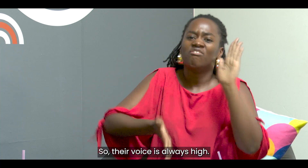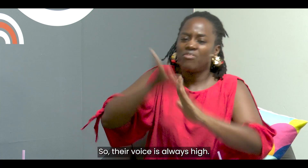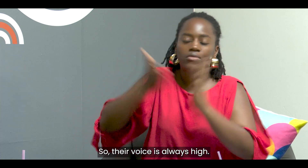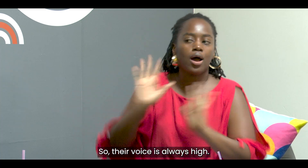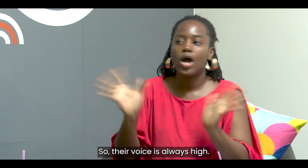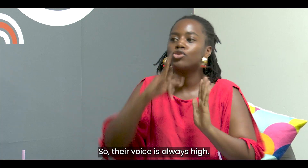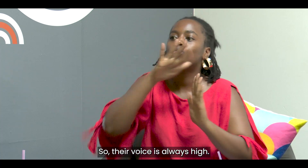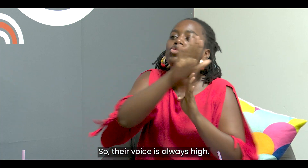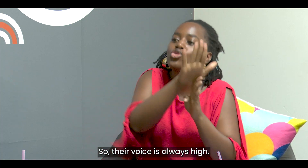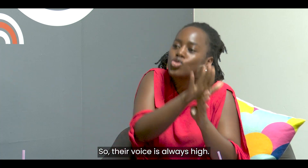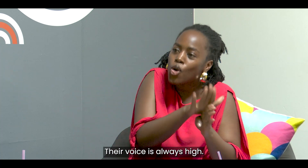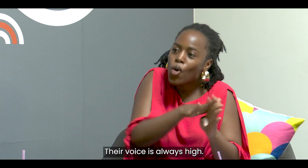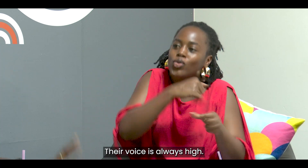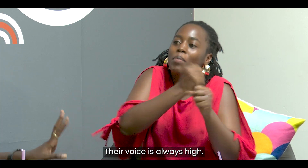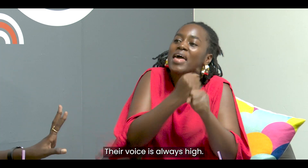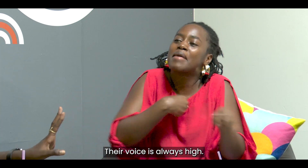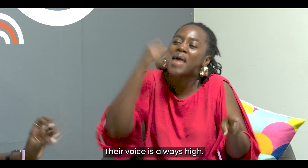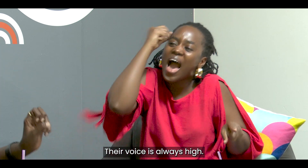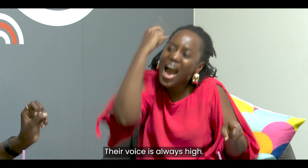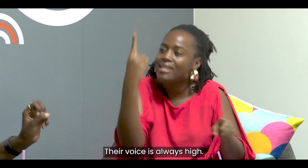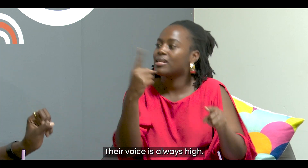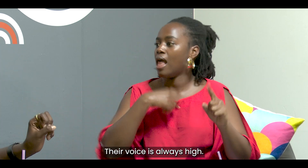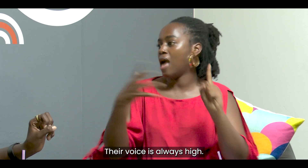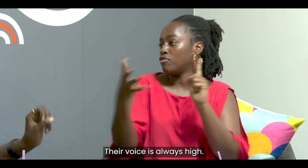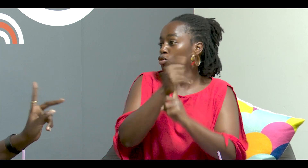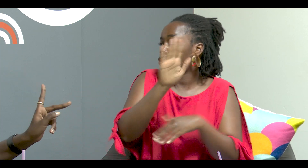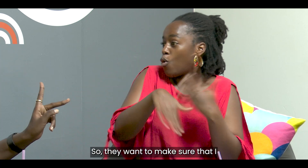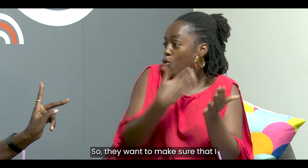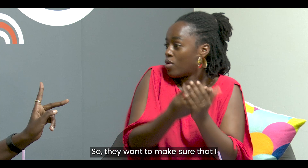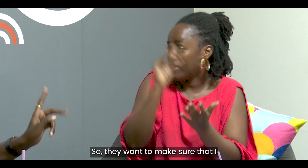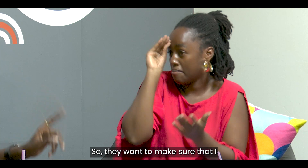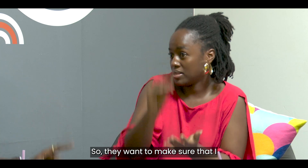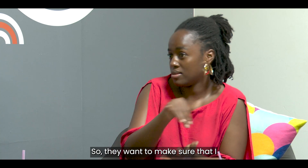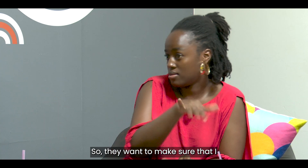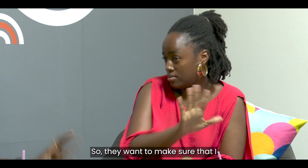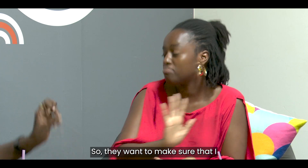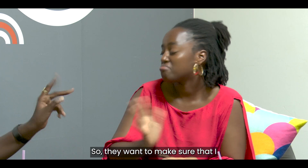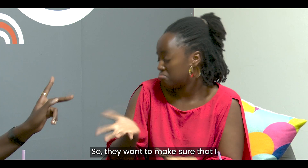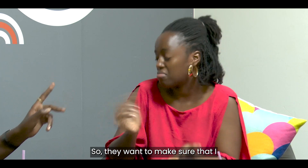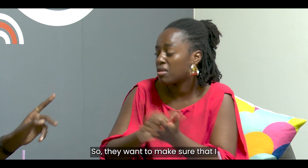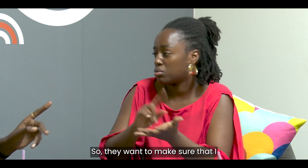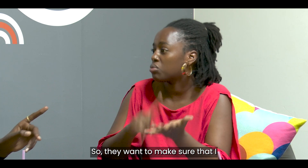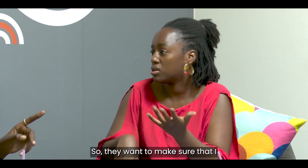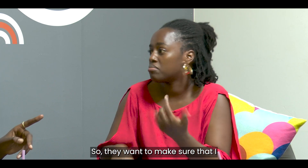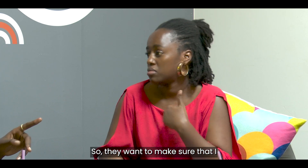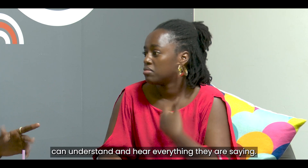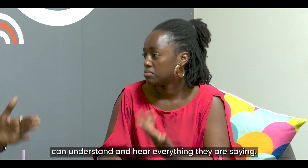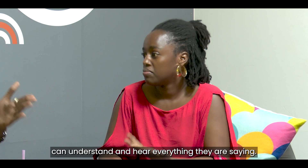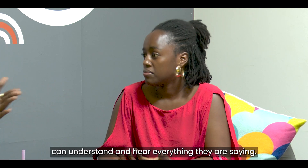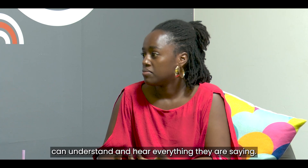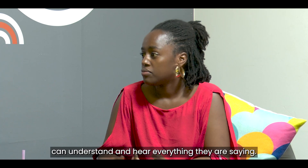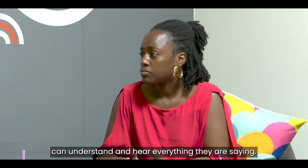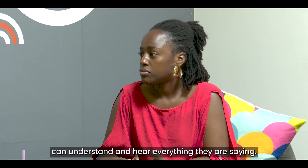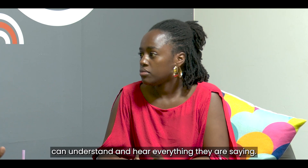is always high. Their voice is always high. So they want to know, to make sure that I can understand and hear everything they're